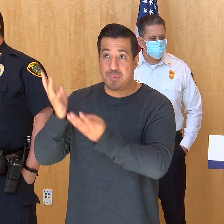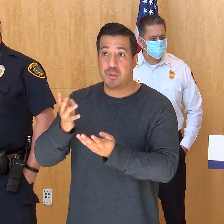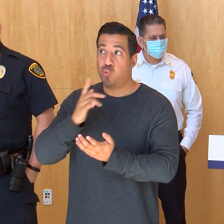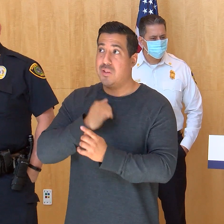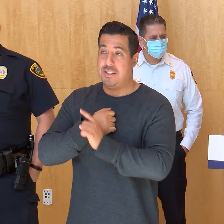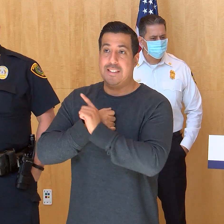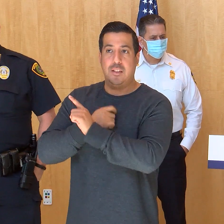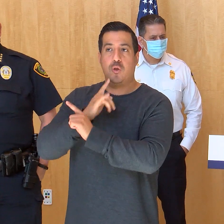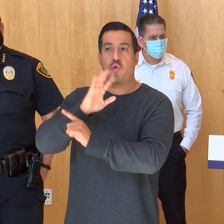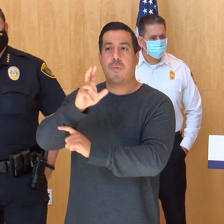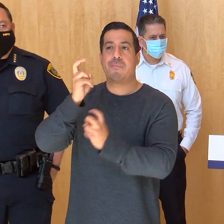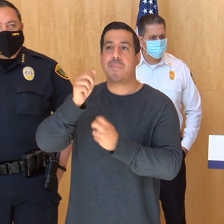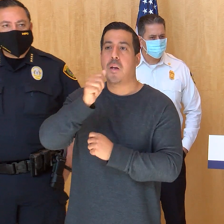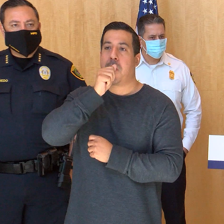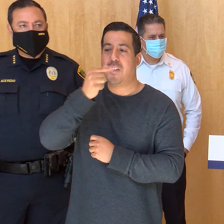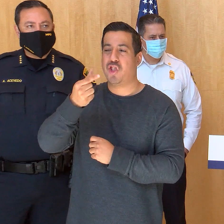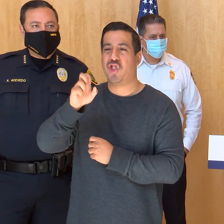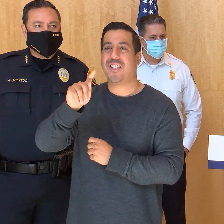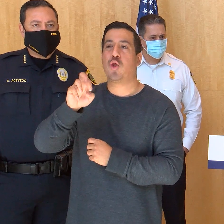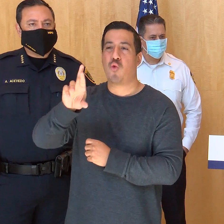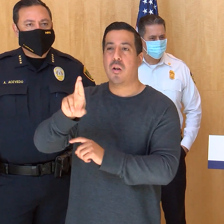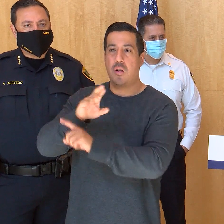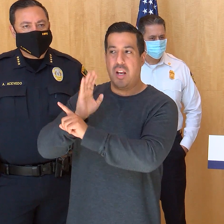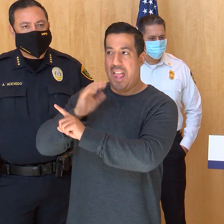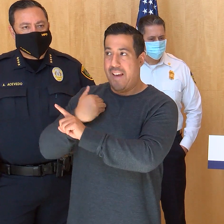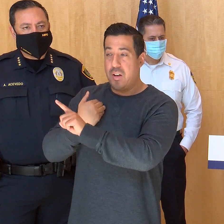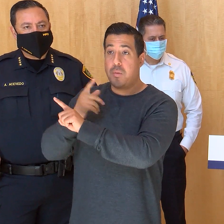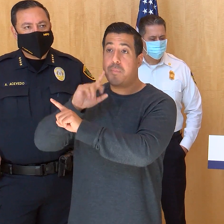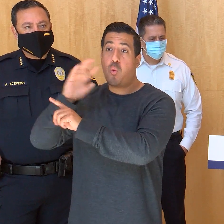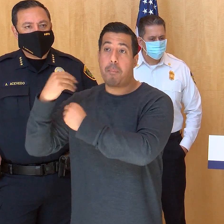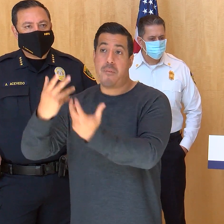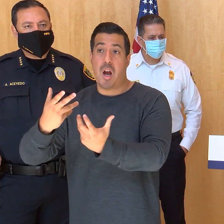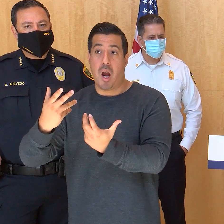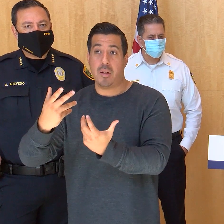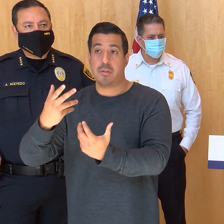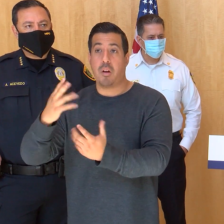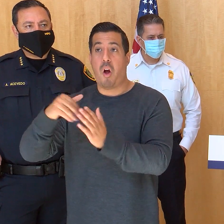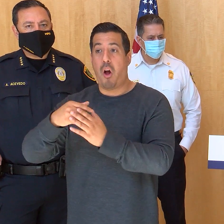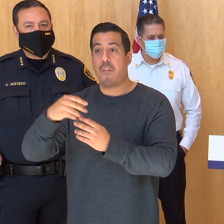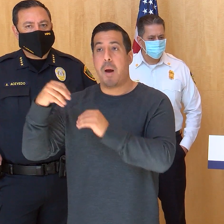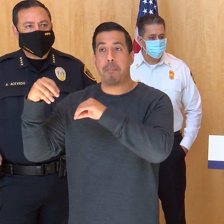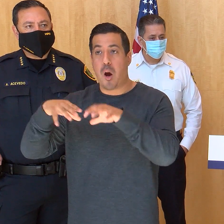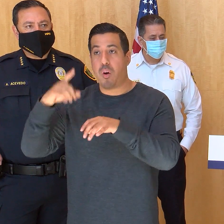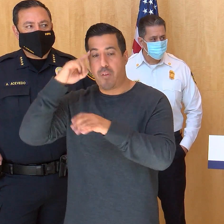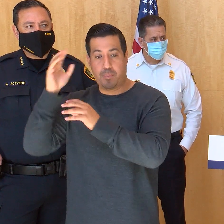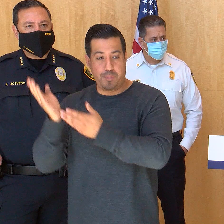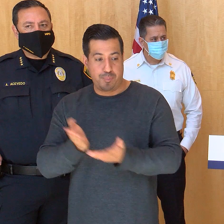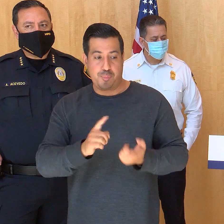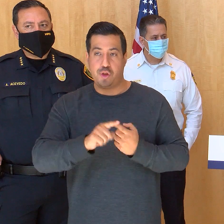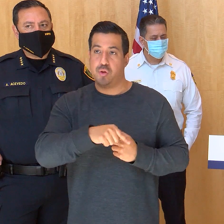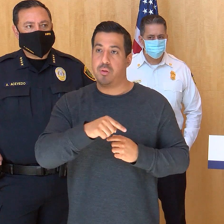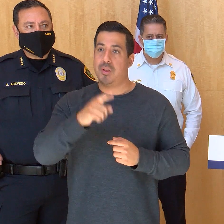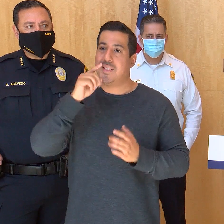are your private generators, but they provide the power that the transmission and distribution system utilizes,